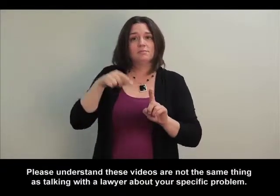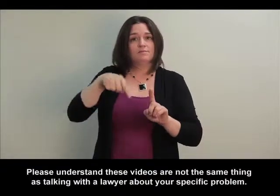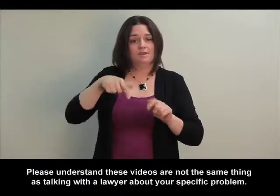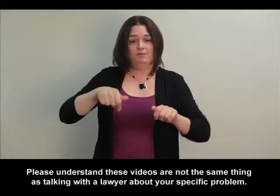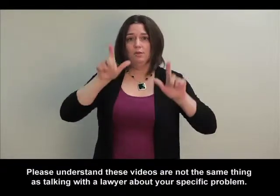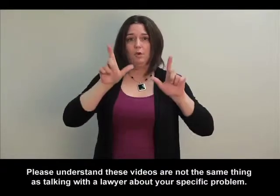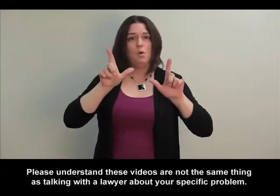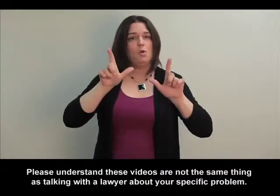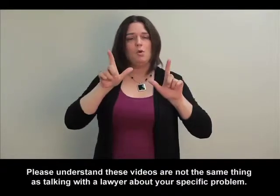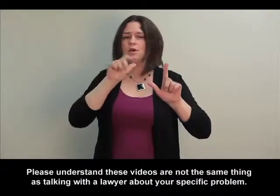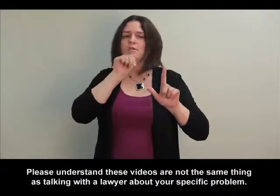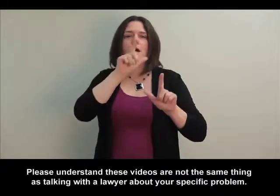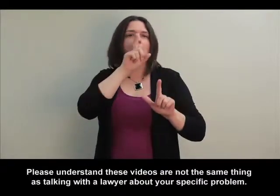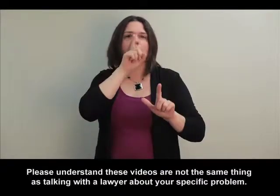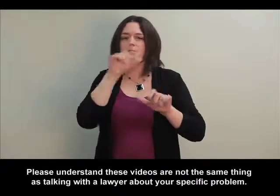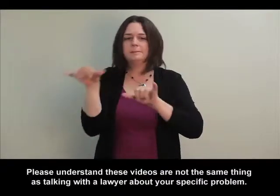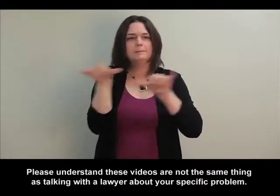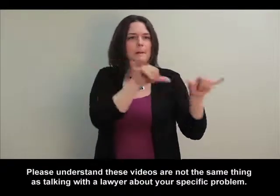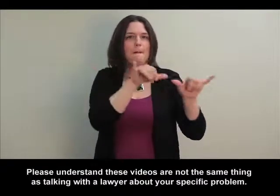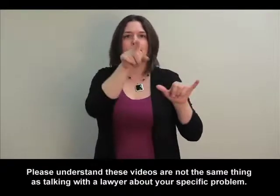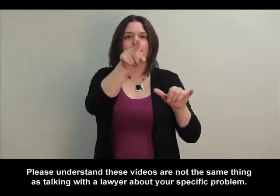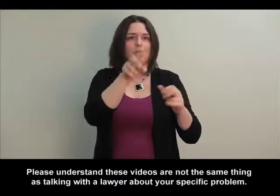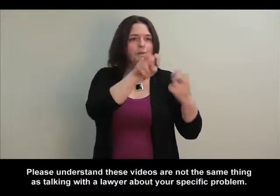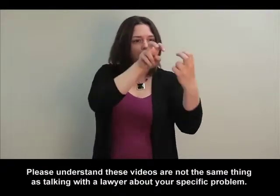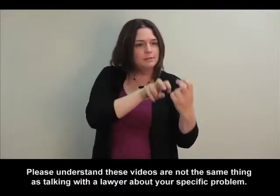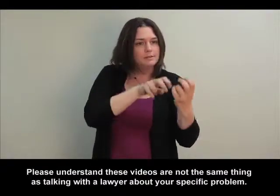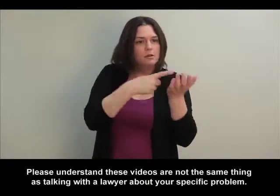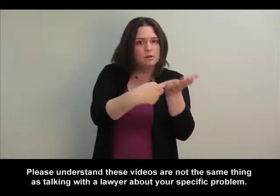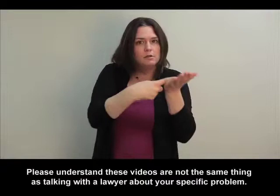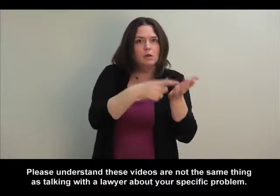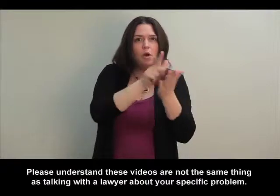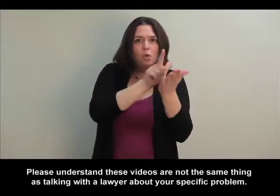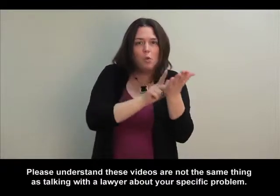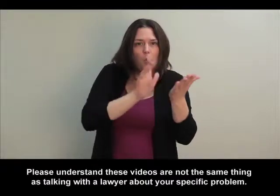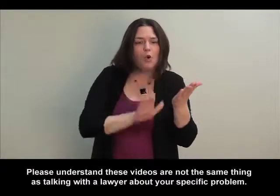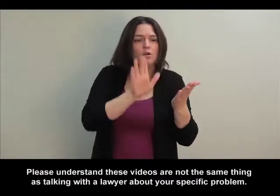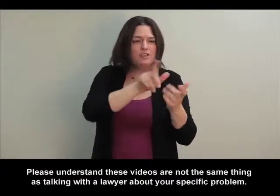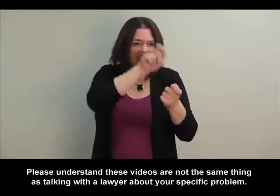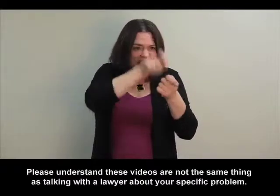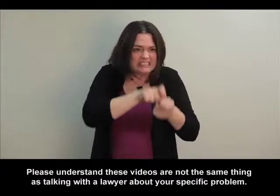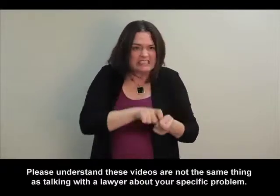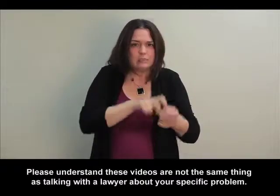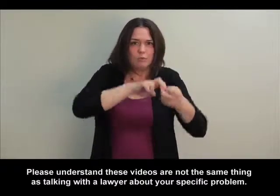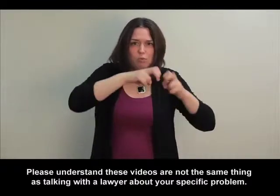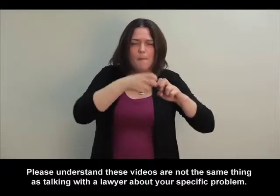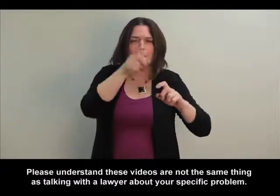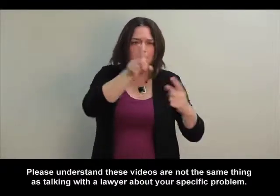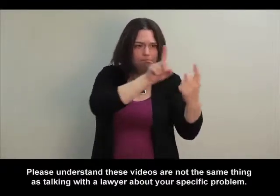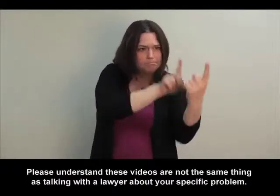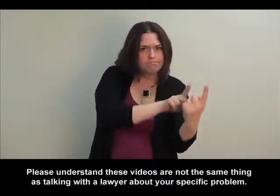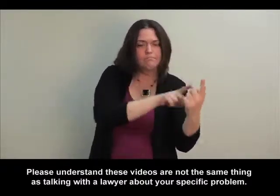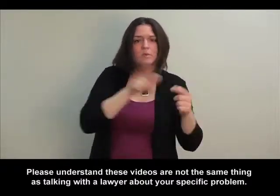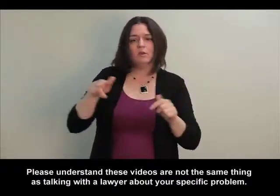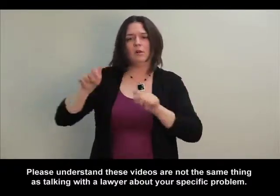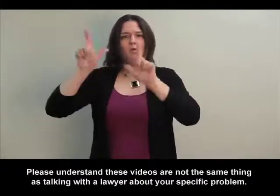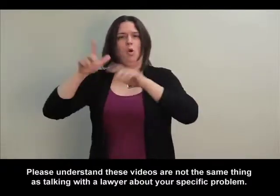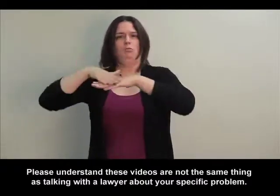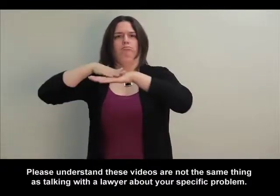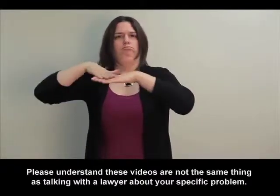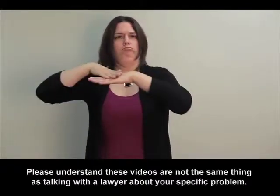Please understand these videos are not the same thing as talking with a lawyer about your specific